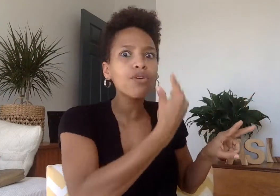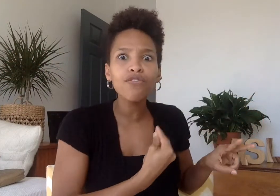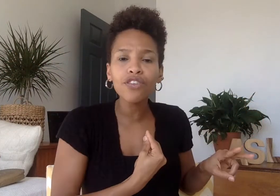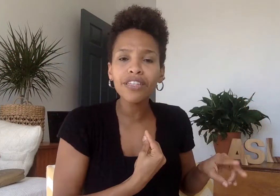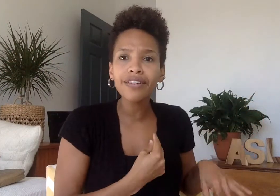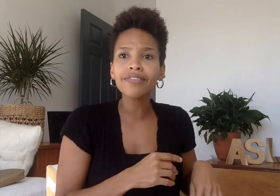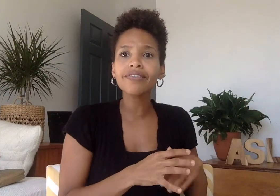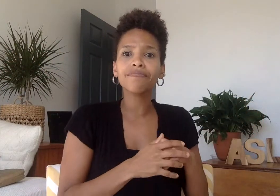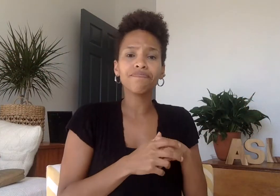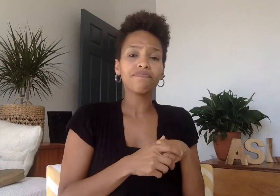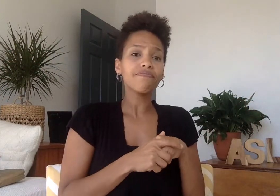beautiful it is.